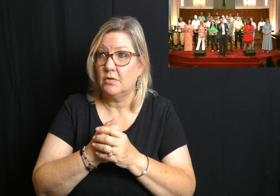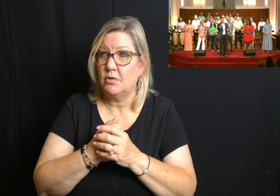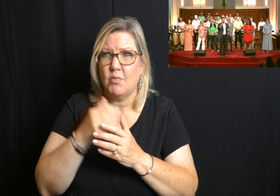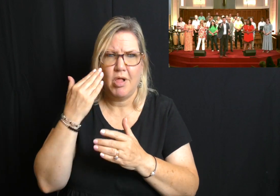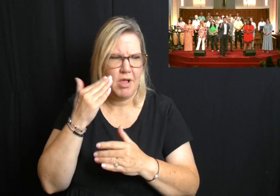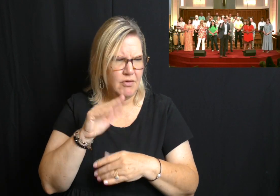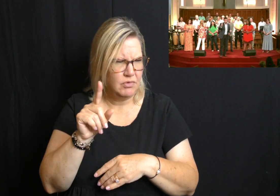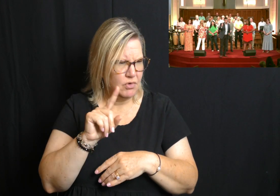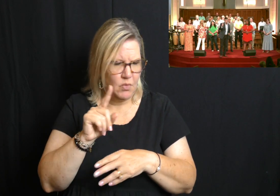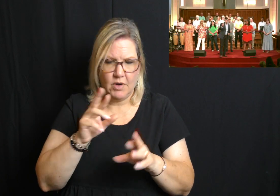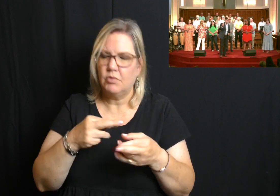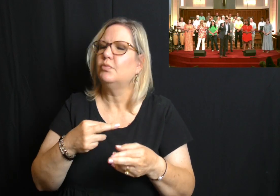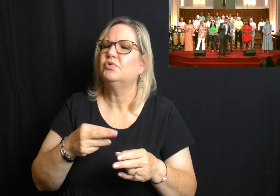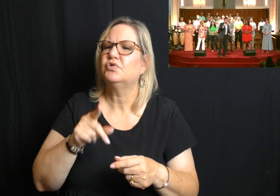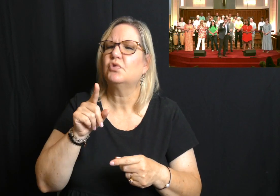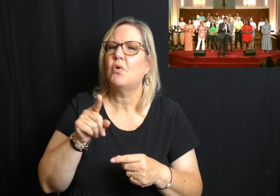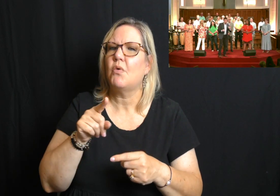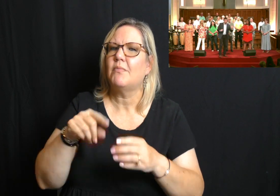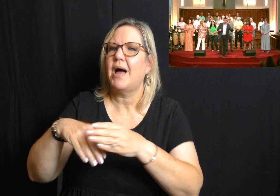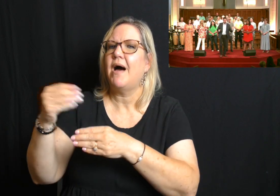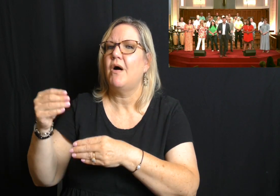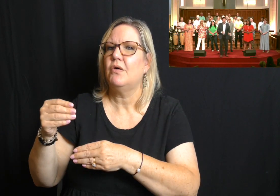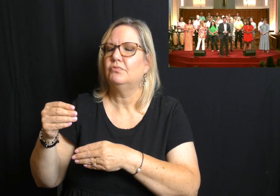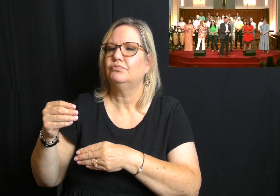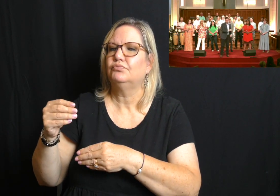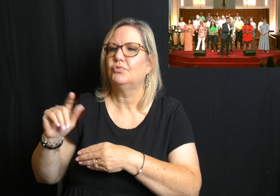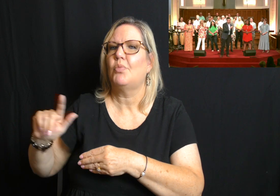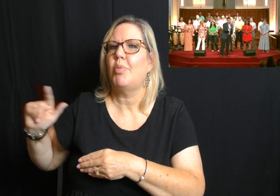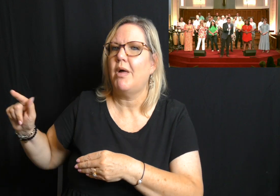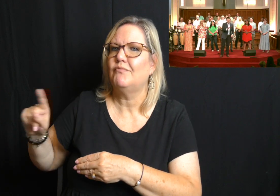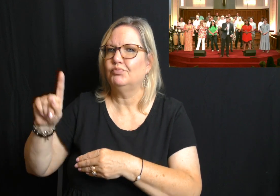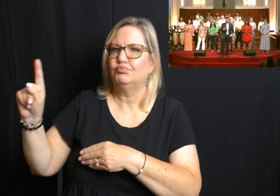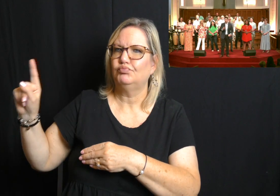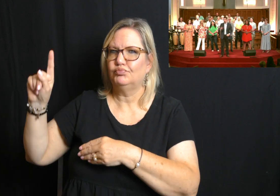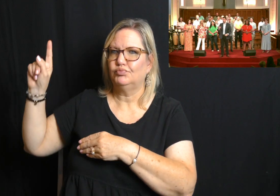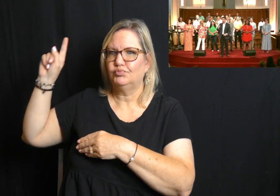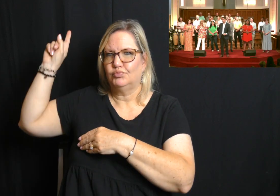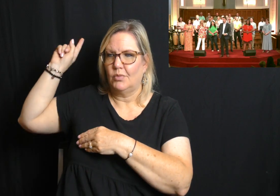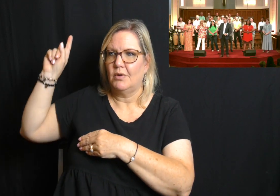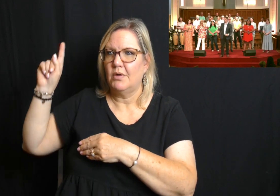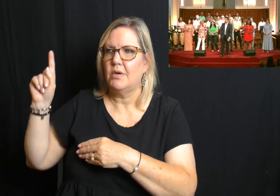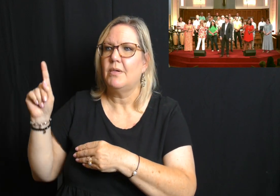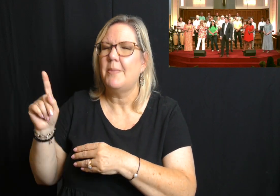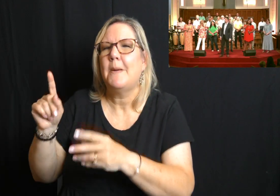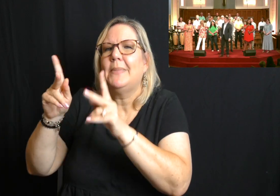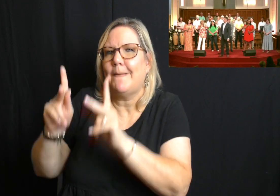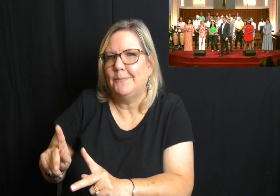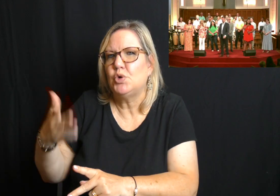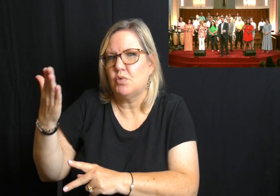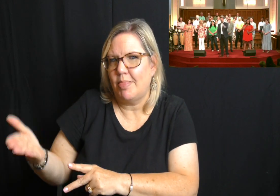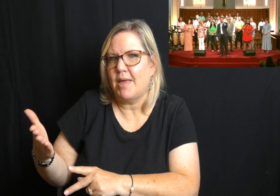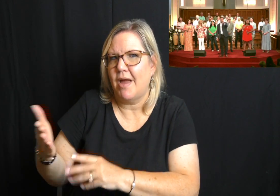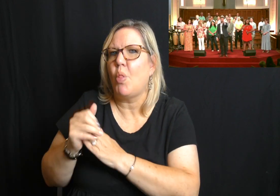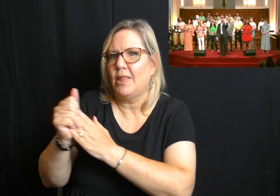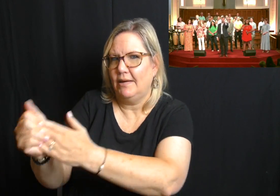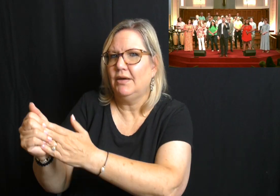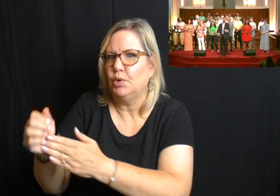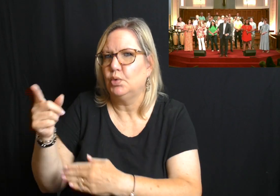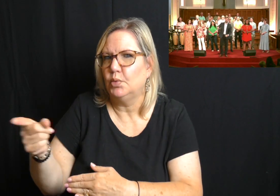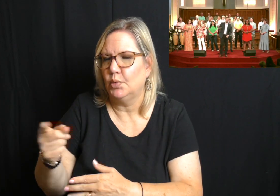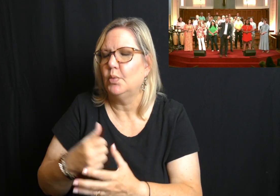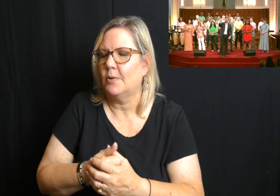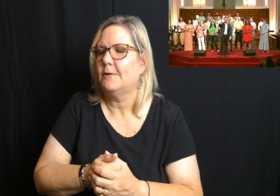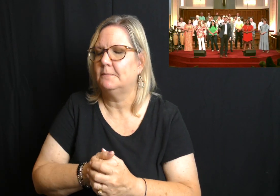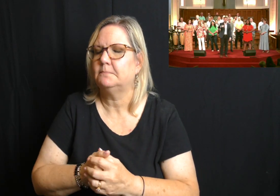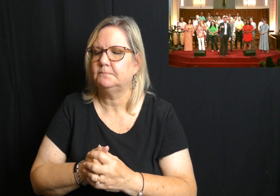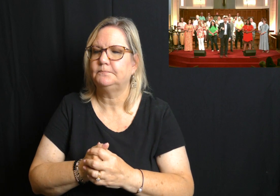these doors, to your left, and then to your right, and then there'll be somebody there waiting on you. If you're coming from the top,